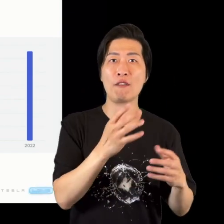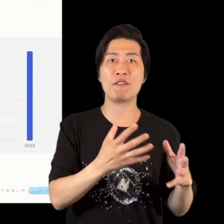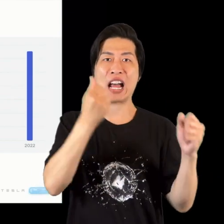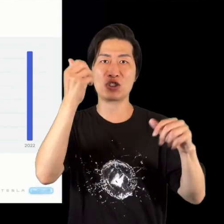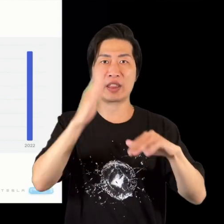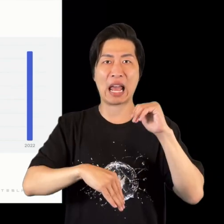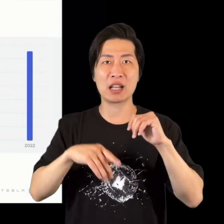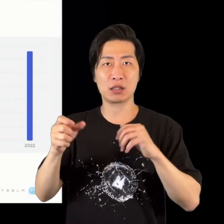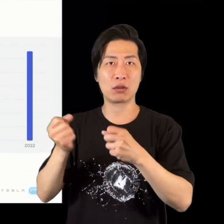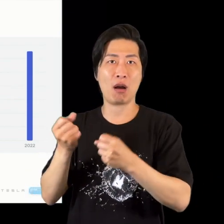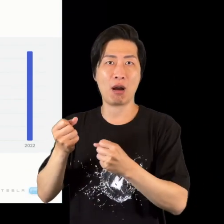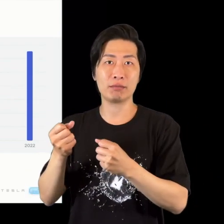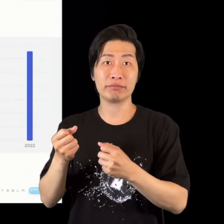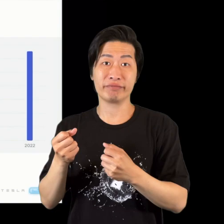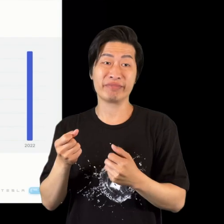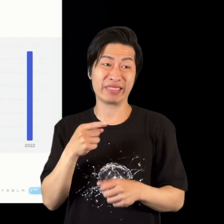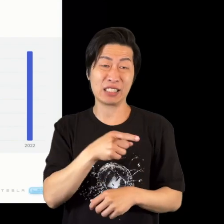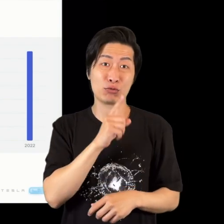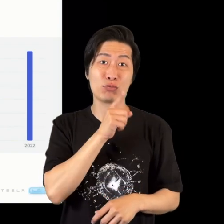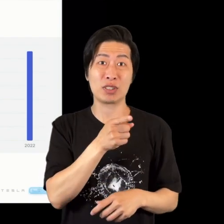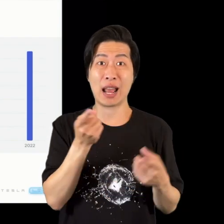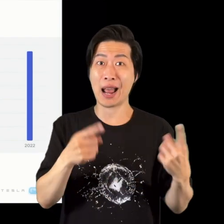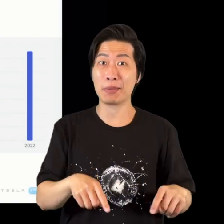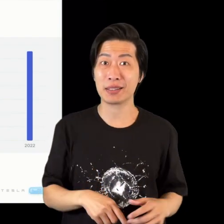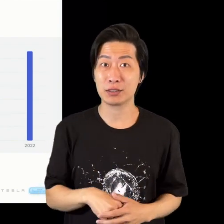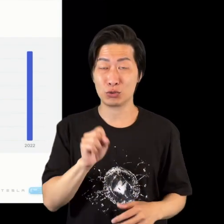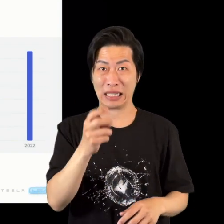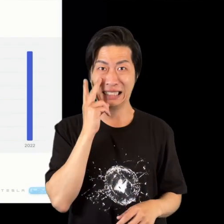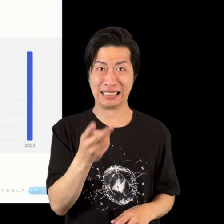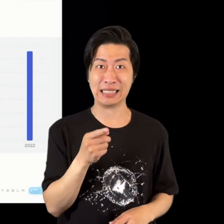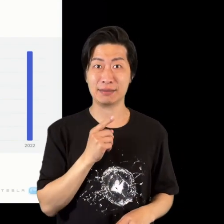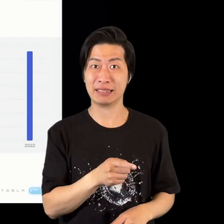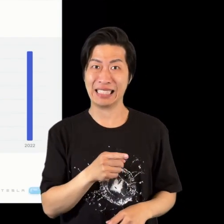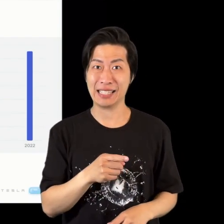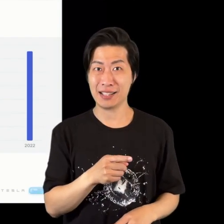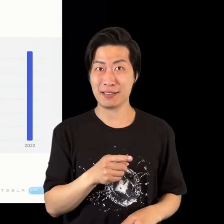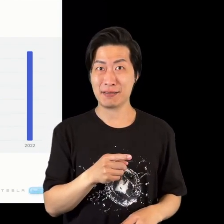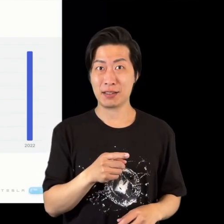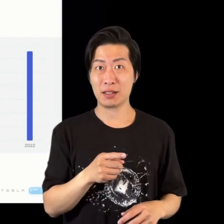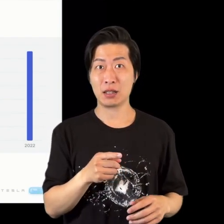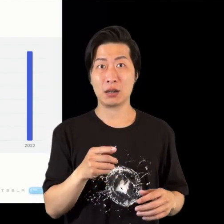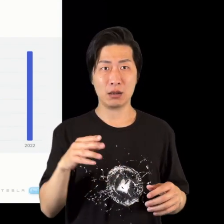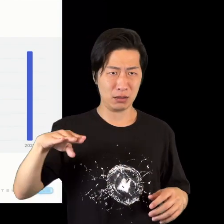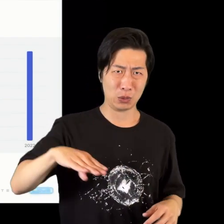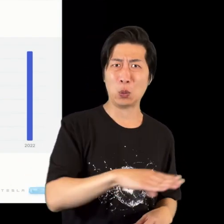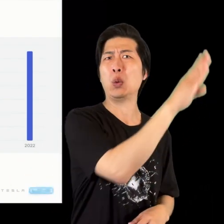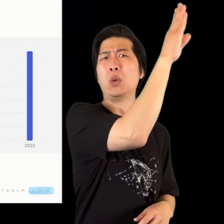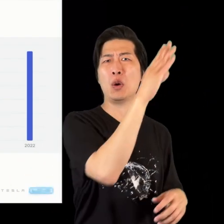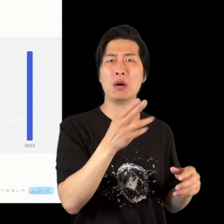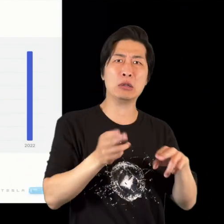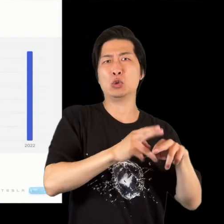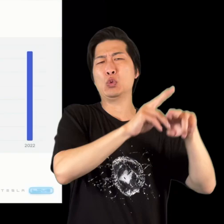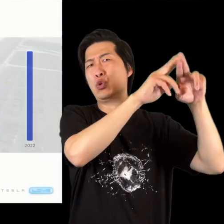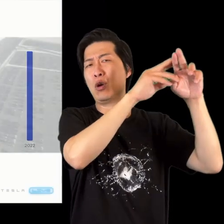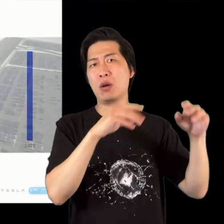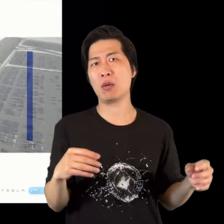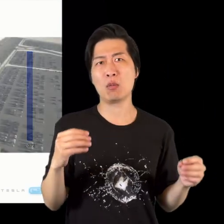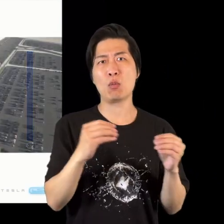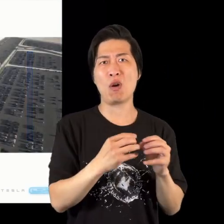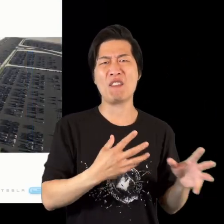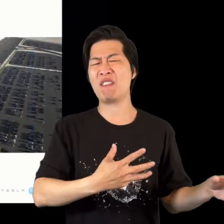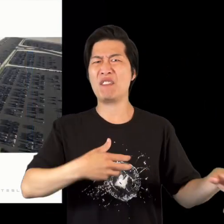happened. You can see it's an exponential curve, growing at a rate that is even faster than our vehicle